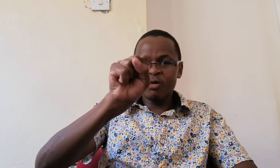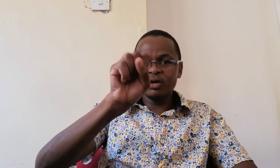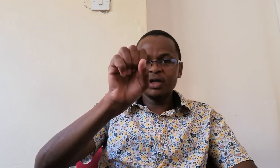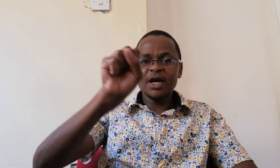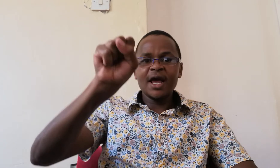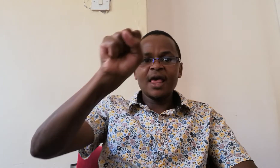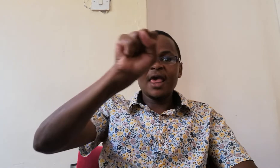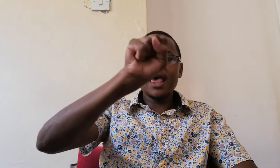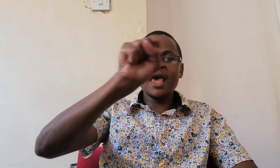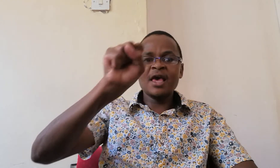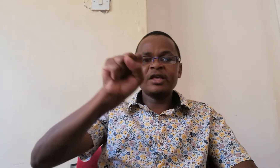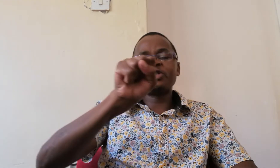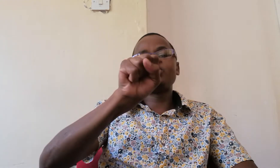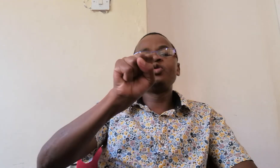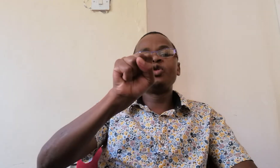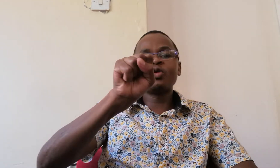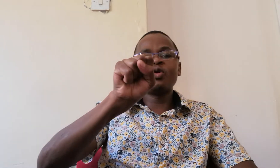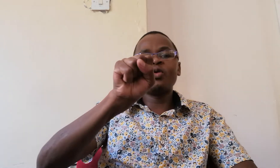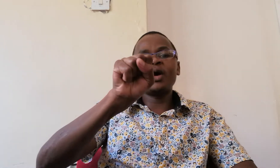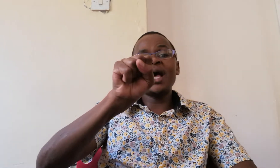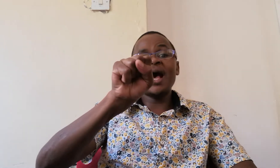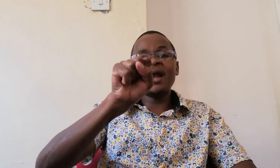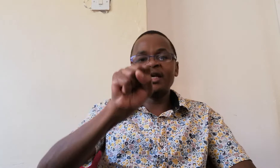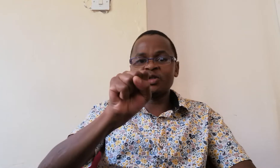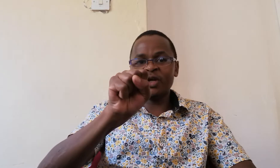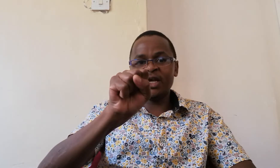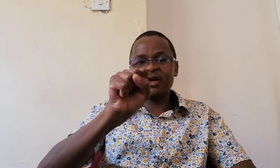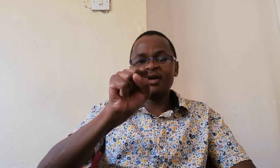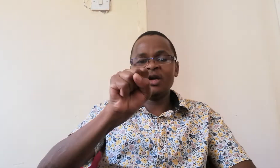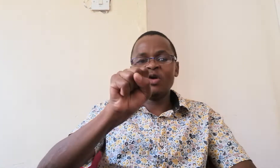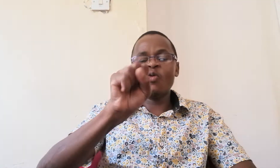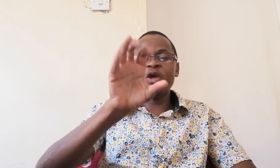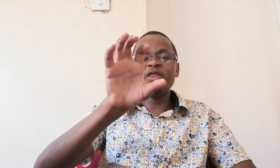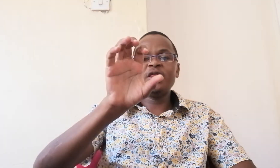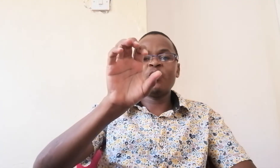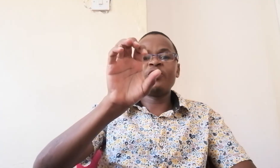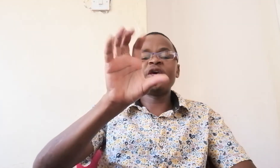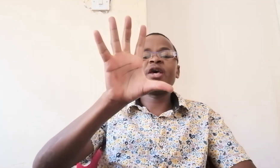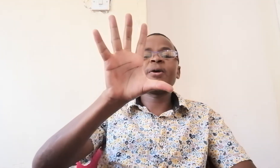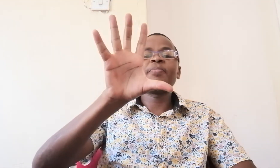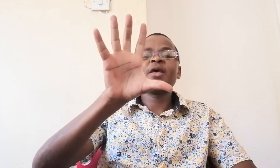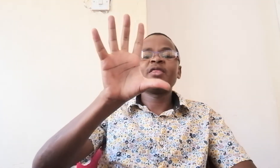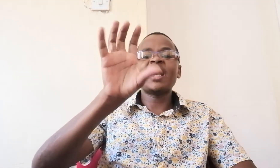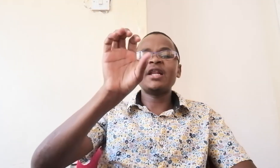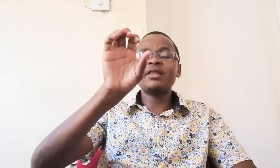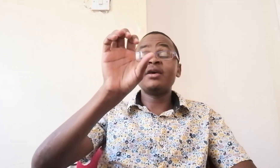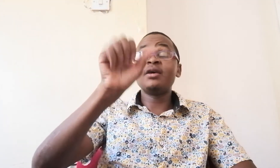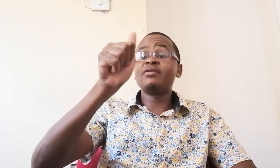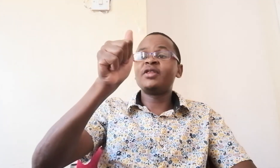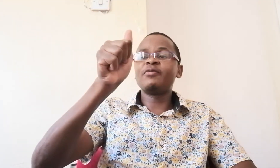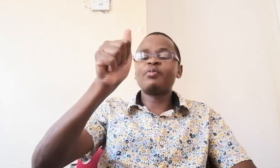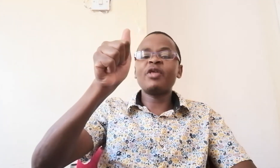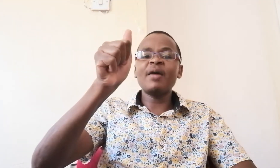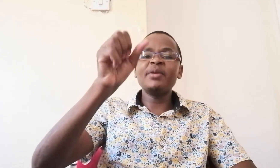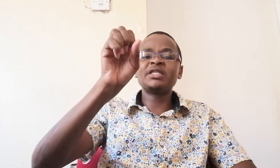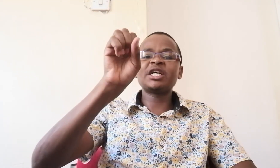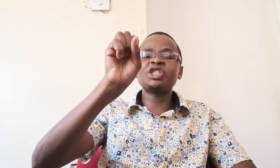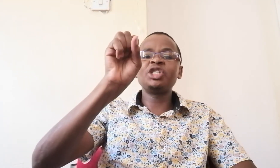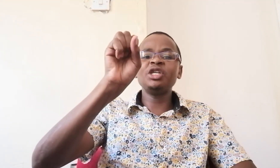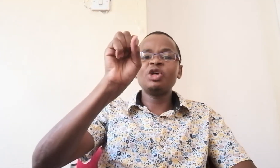Or S, you draw an S on air with when the verb is touching